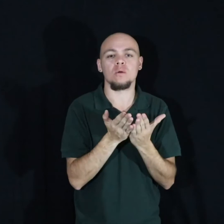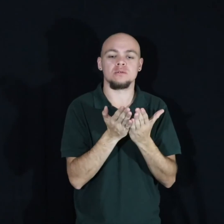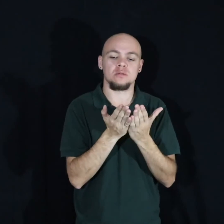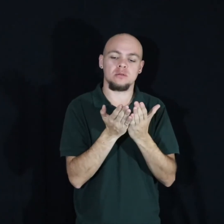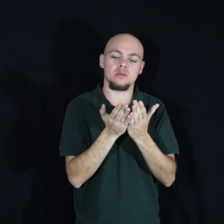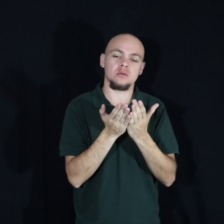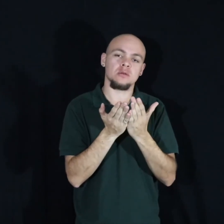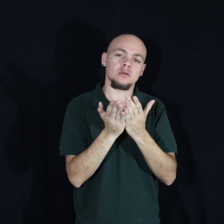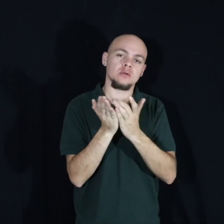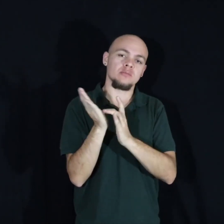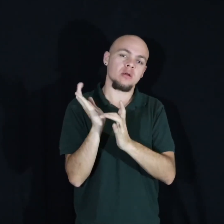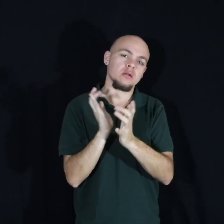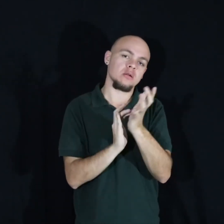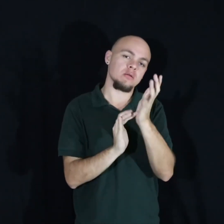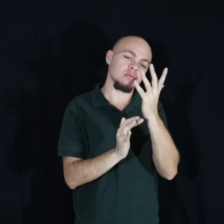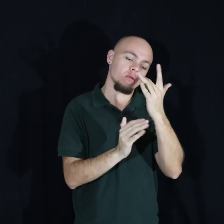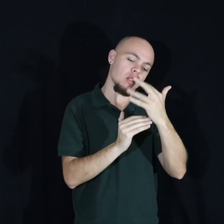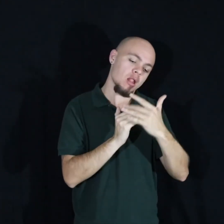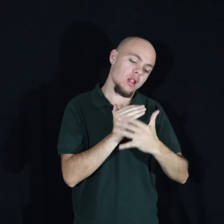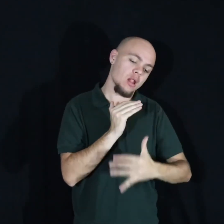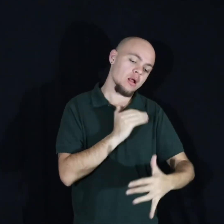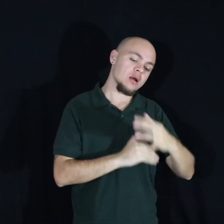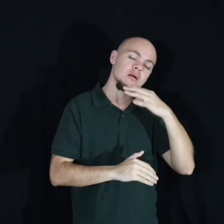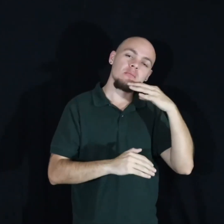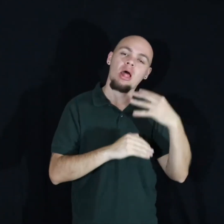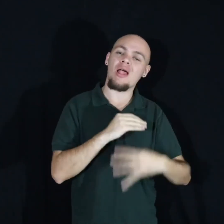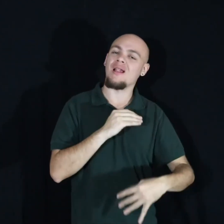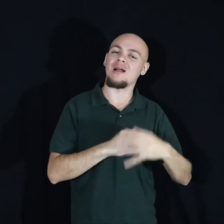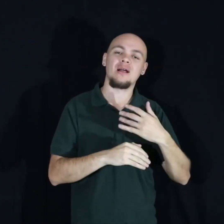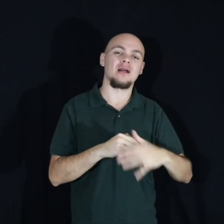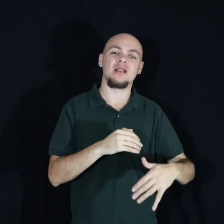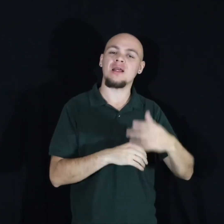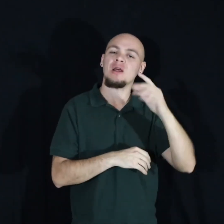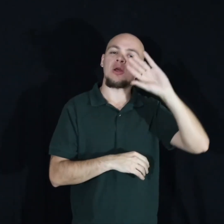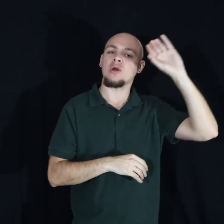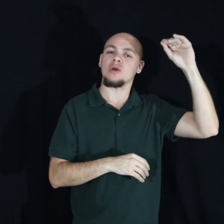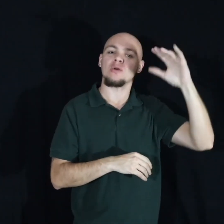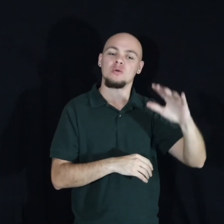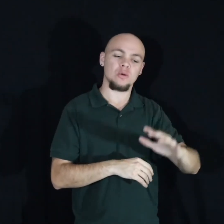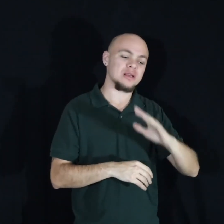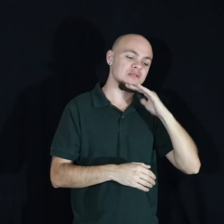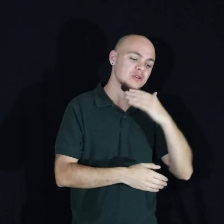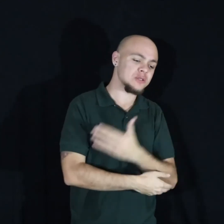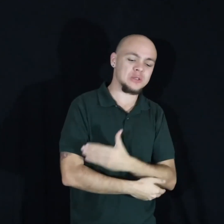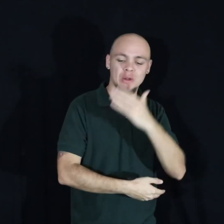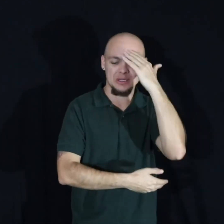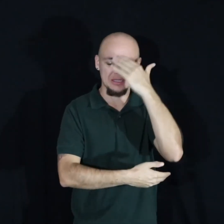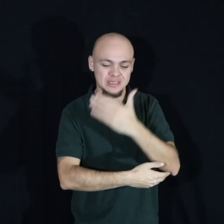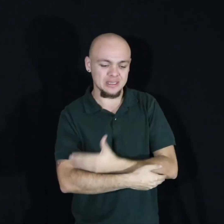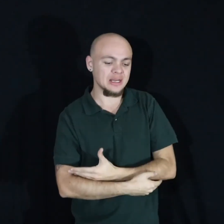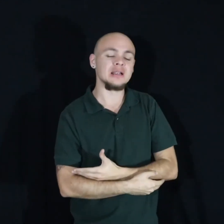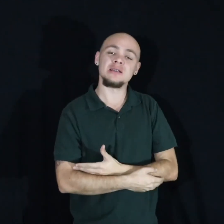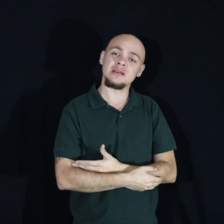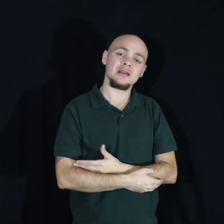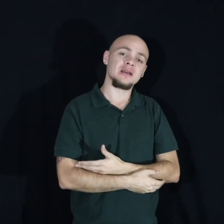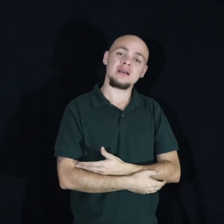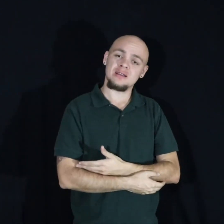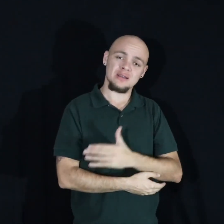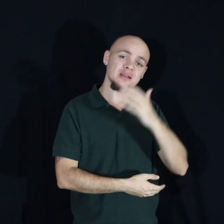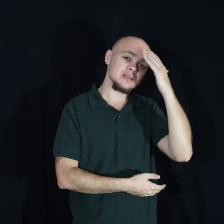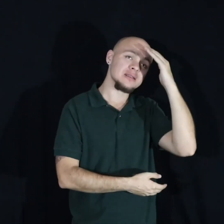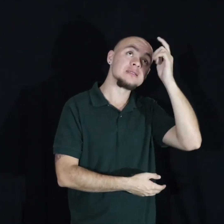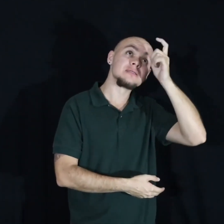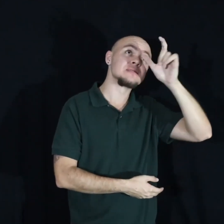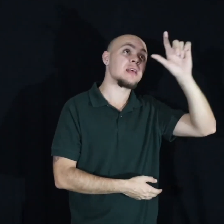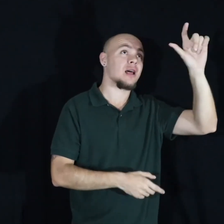and ink and midnight oil, poured grace over daughters and sons and sun and